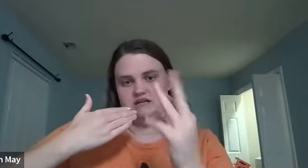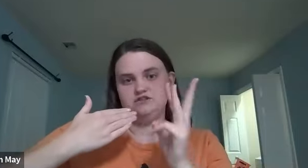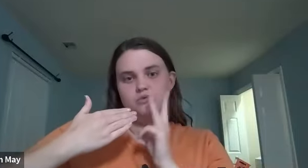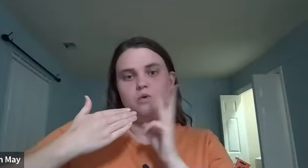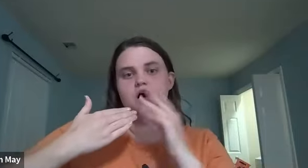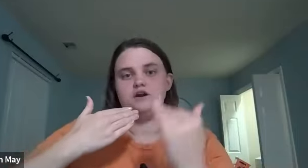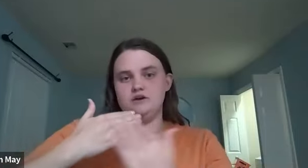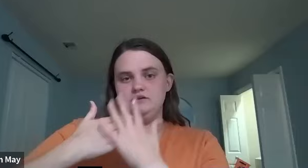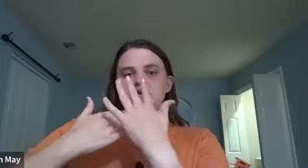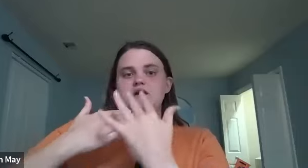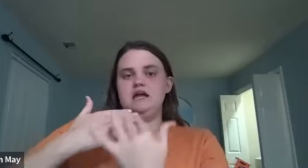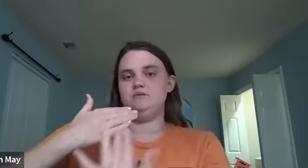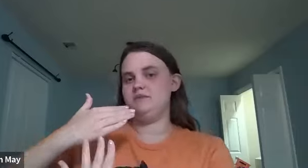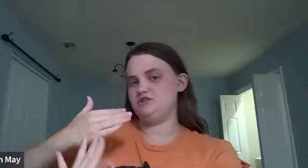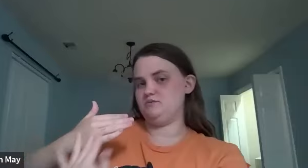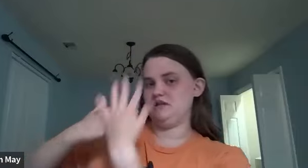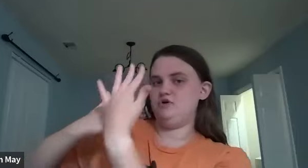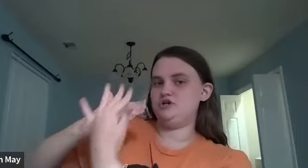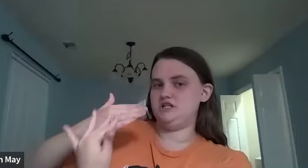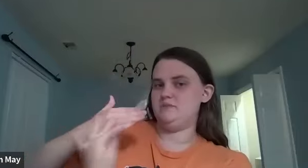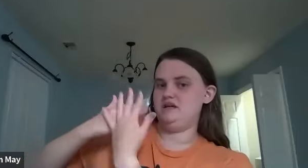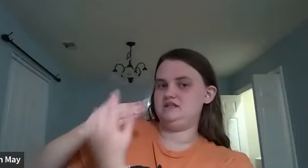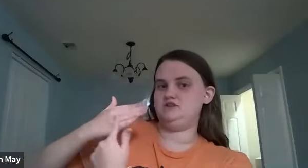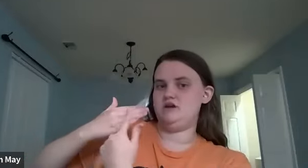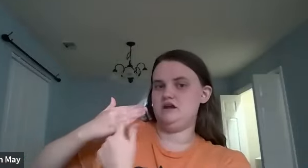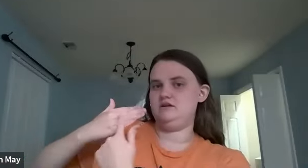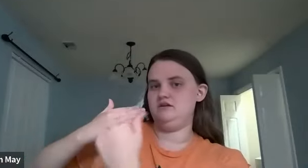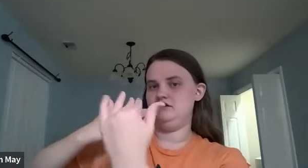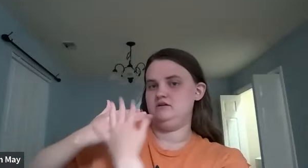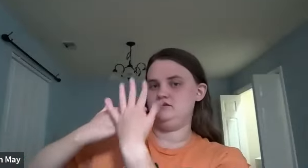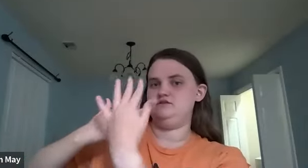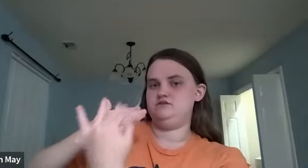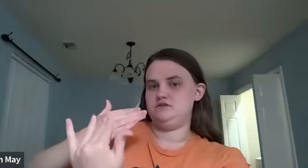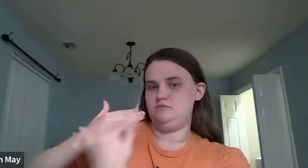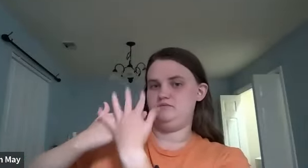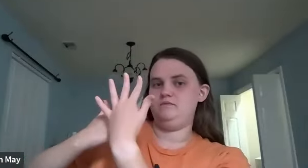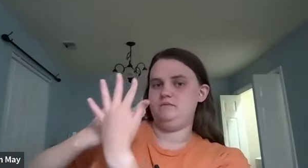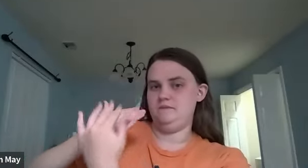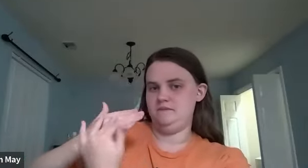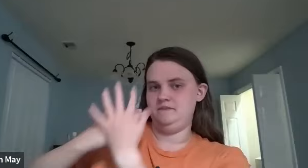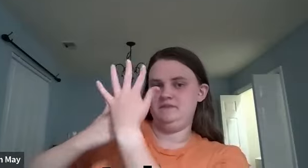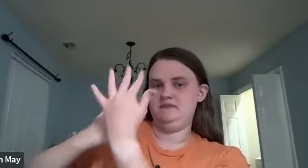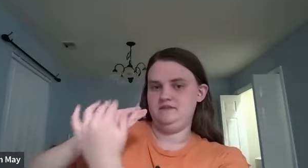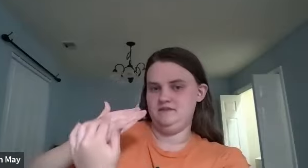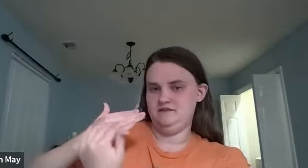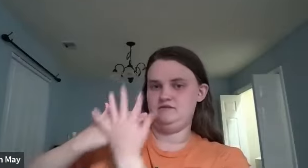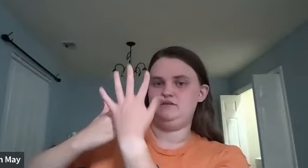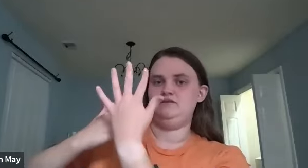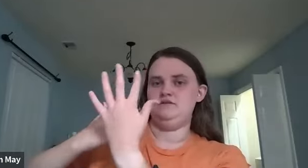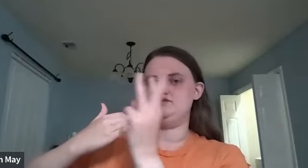So water, and you want to make sure it's almost like pushing up against your hand.